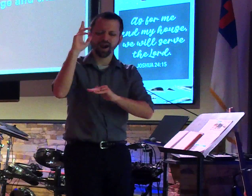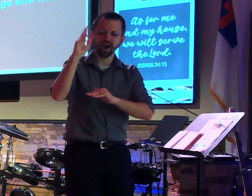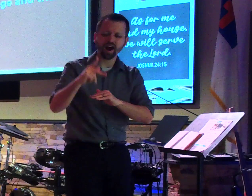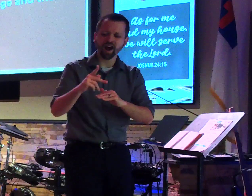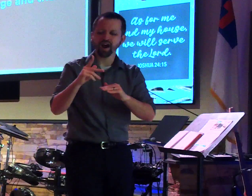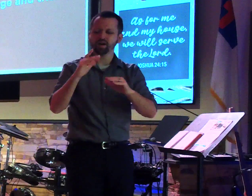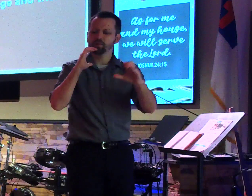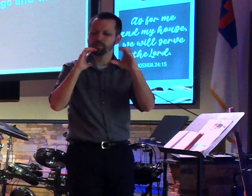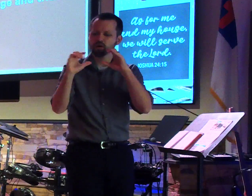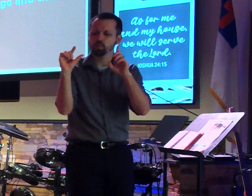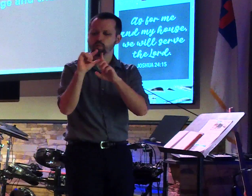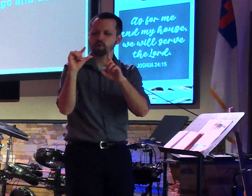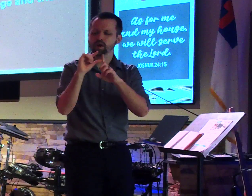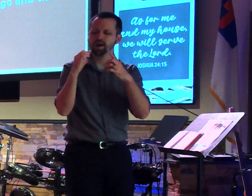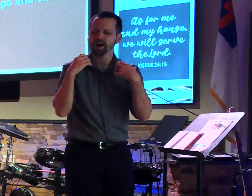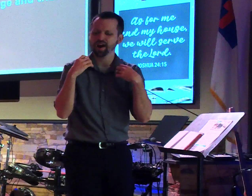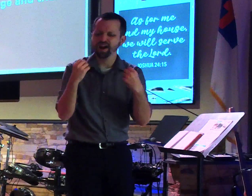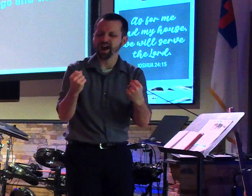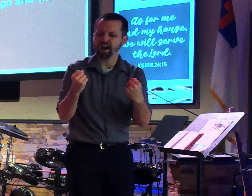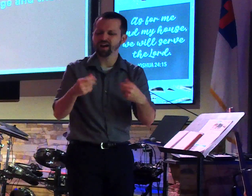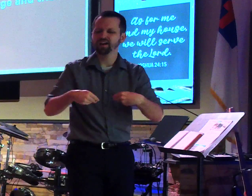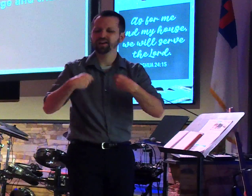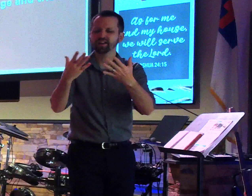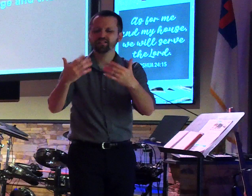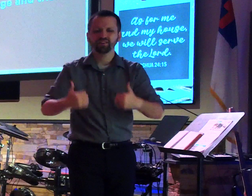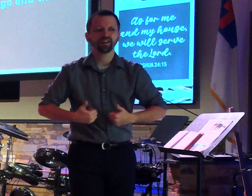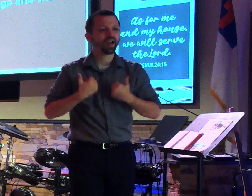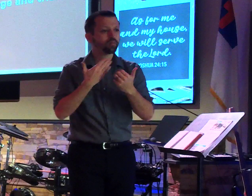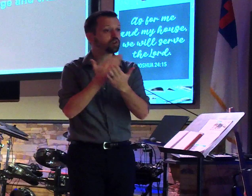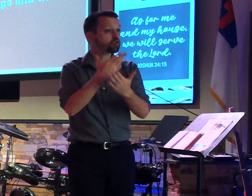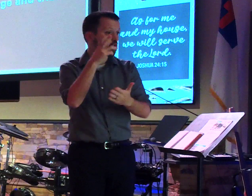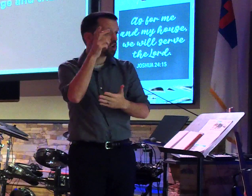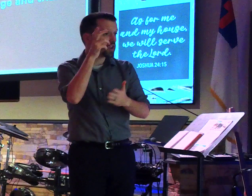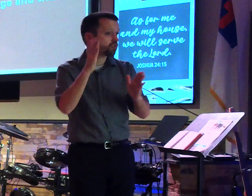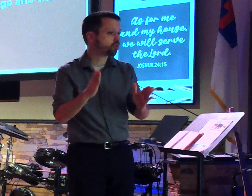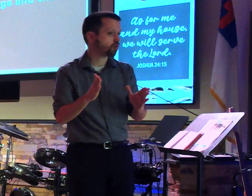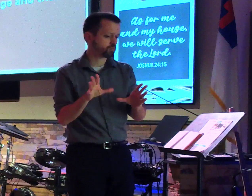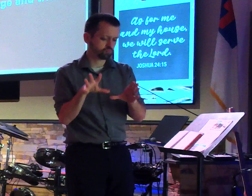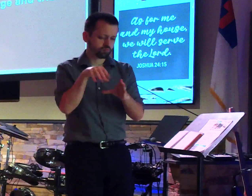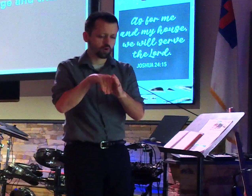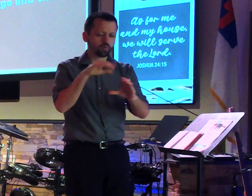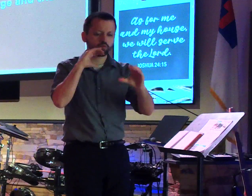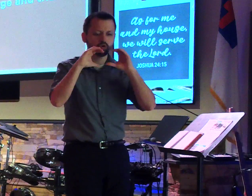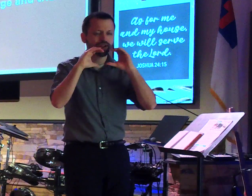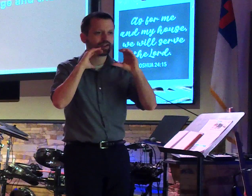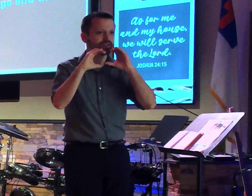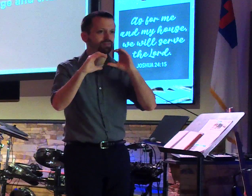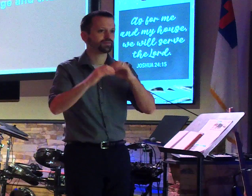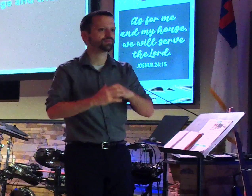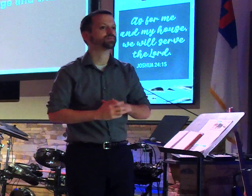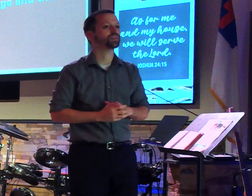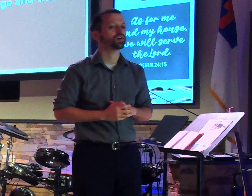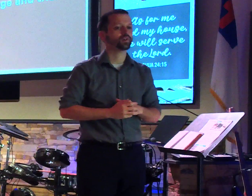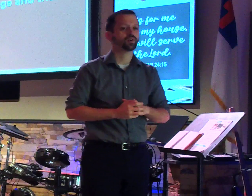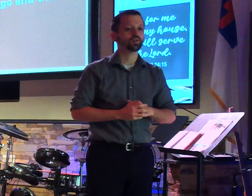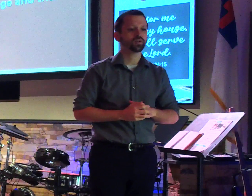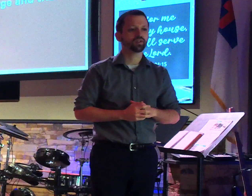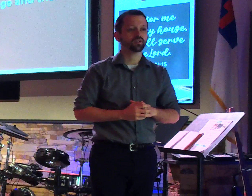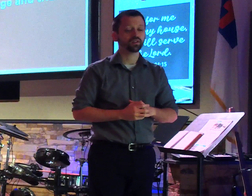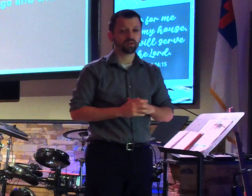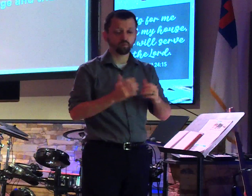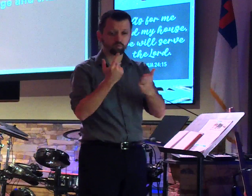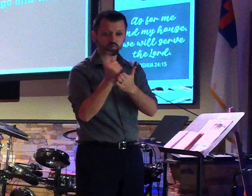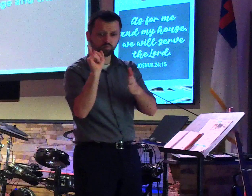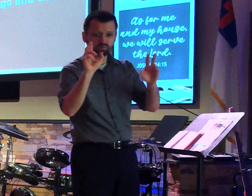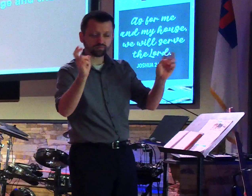bring health and life to people. Being a good listener, that's part of communication. And so we talked all about that. So it